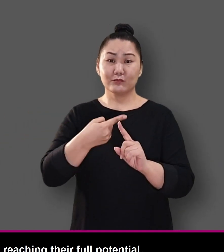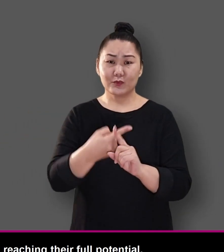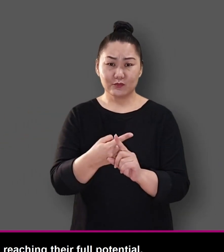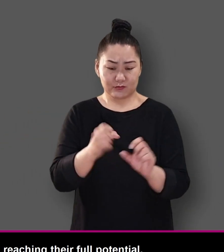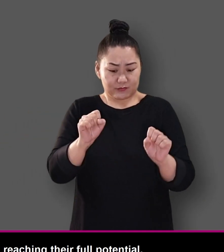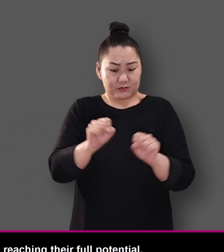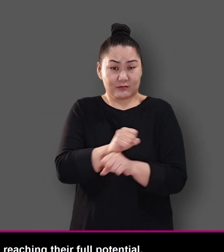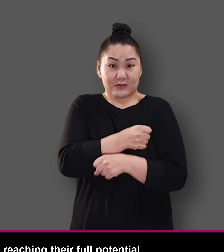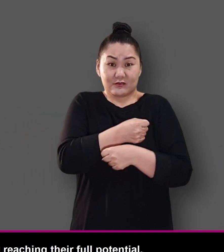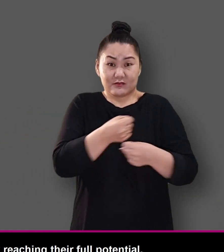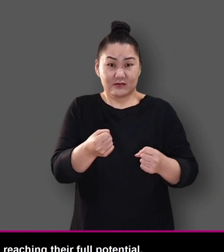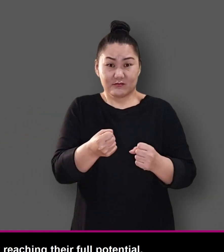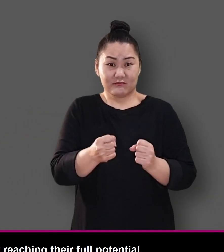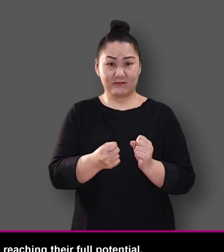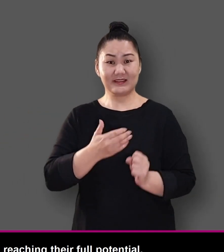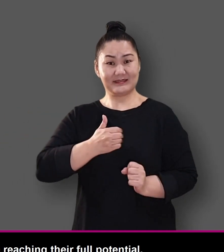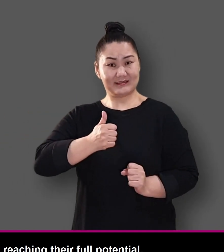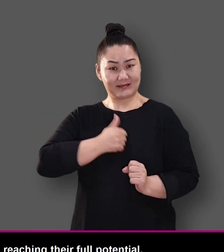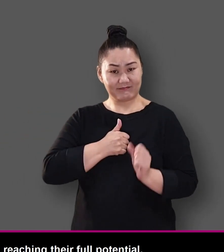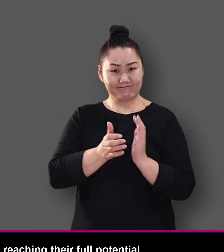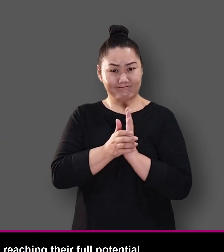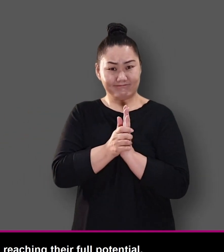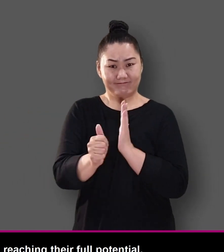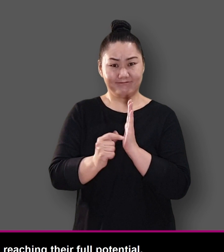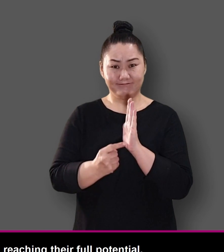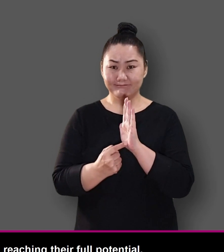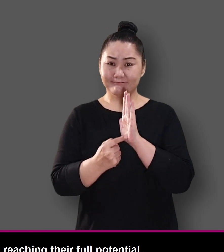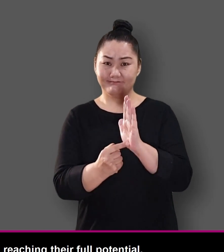and prevent them from reaching their full potential.